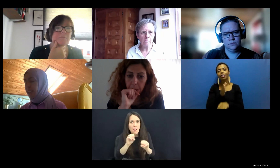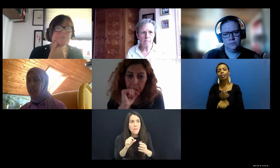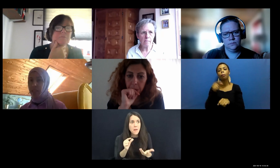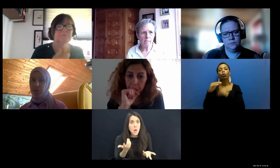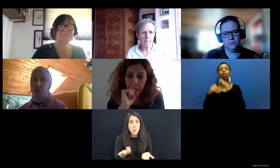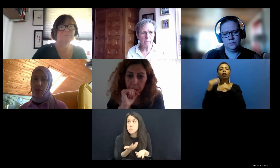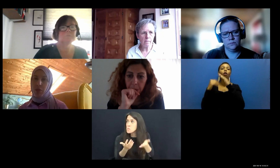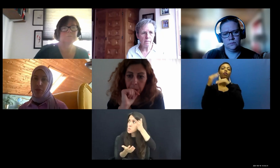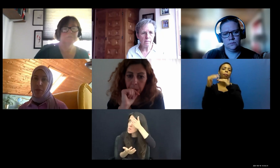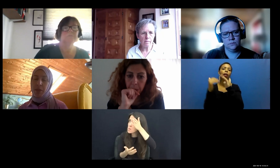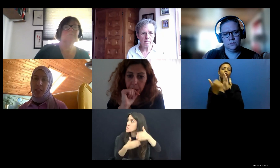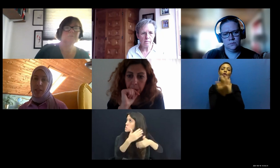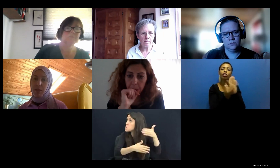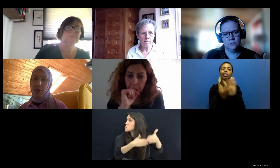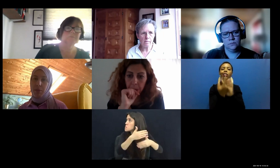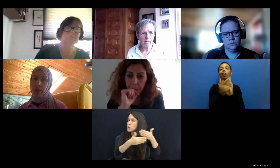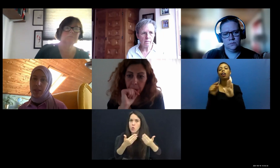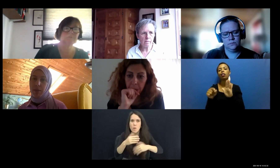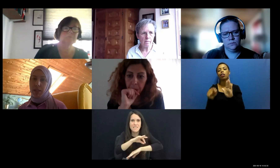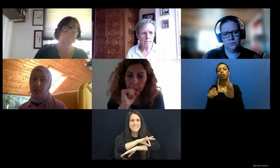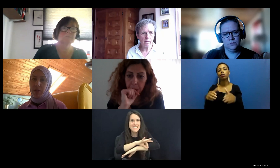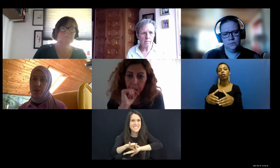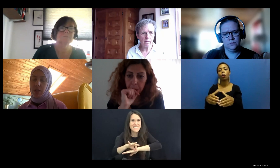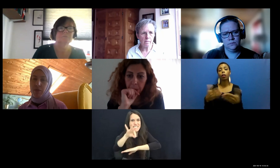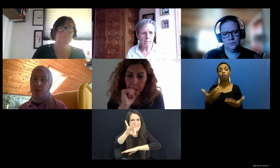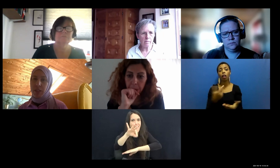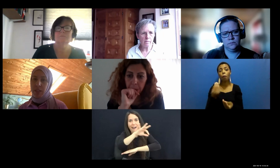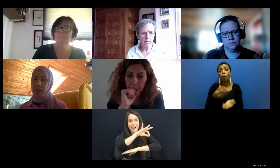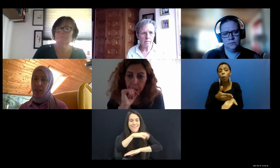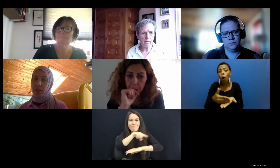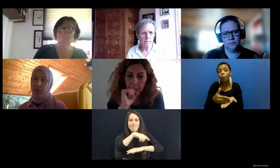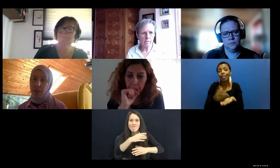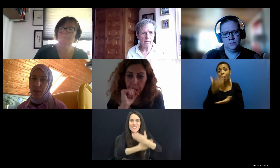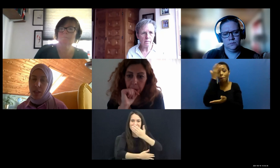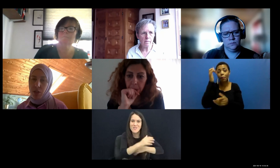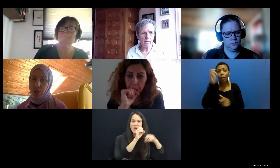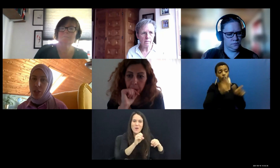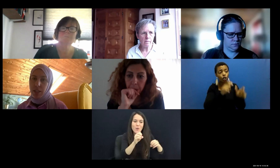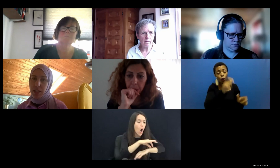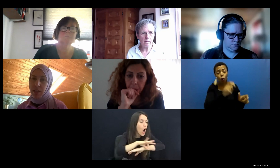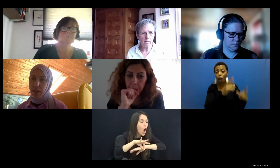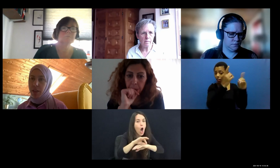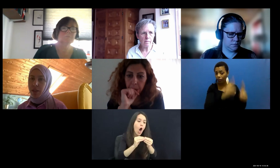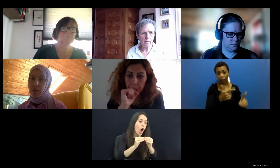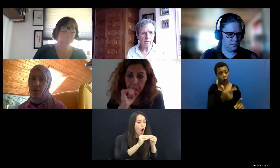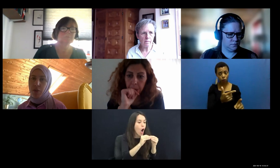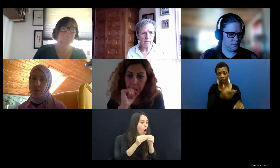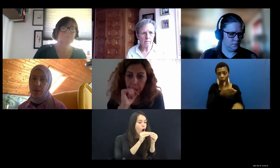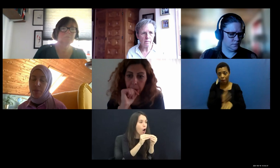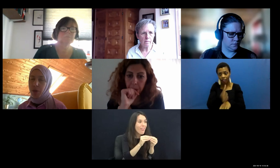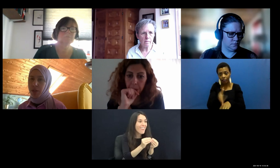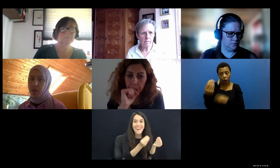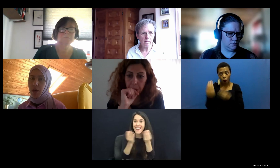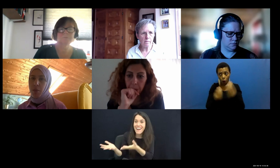the design teams. So from the beginning, people with disabilities are not involved in designing these technologies. And I think this is a